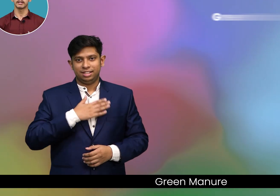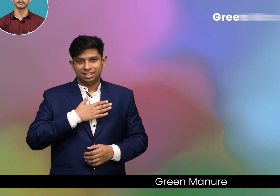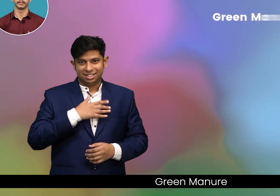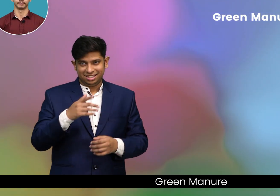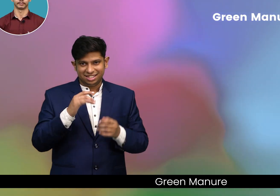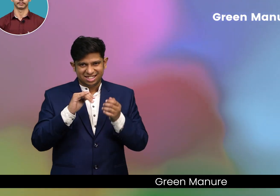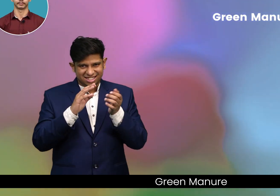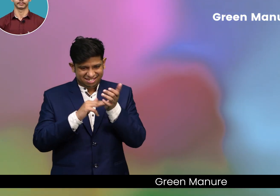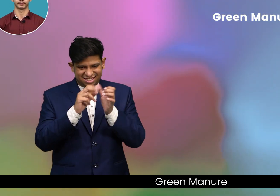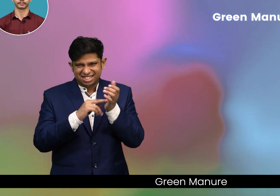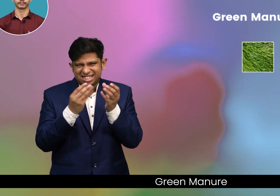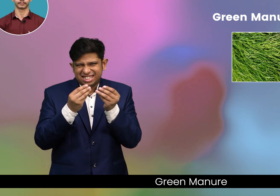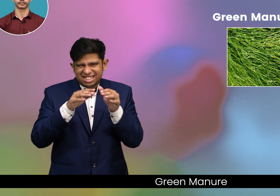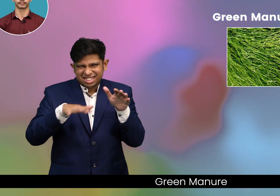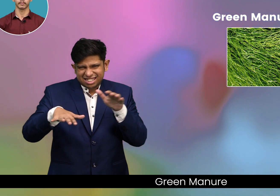Green manure.